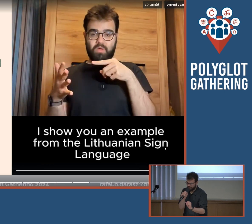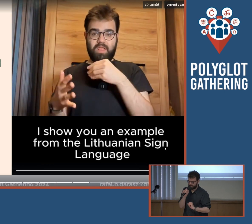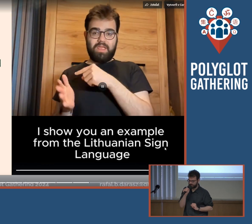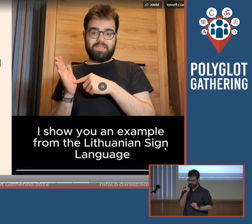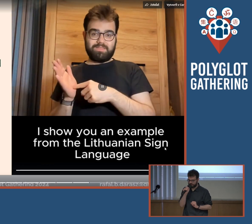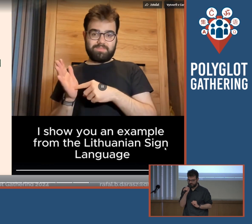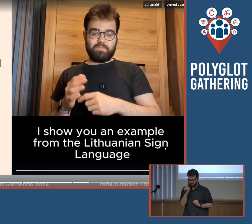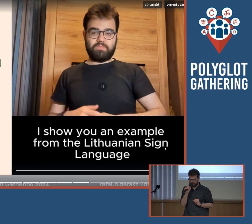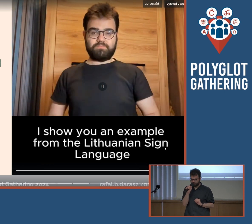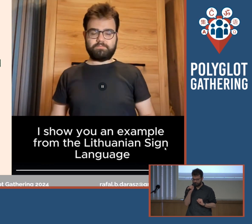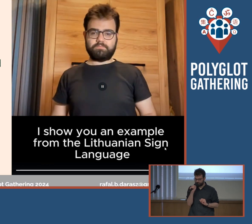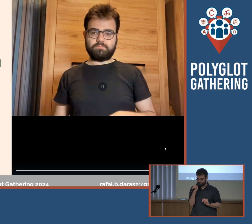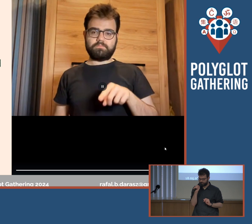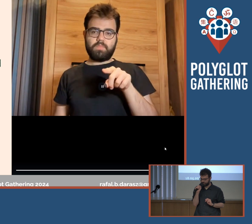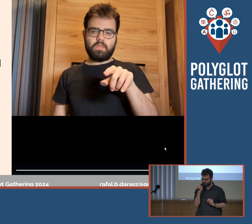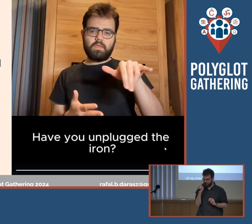Okay, I want to show it.